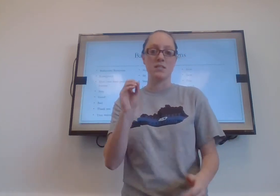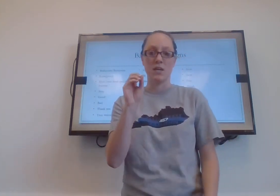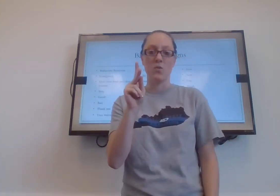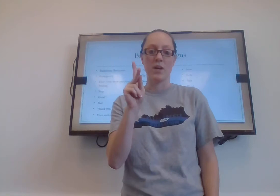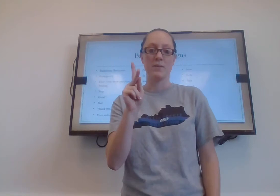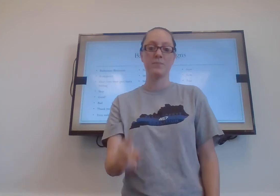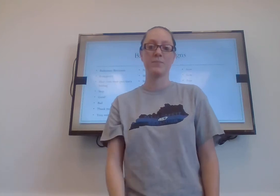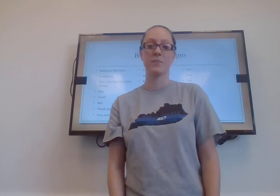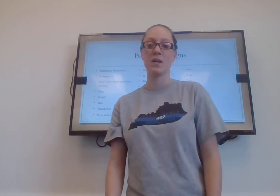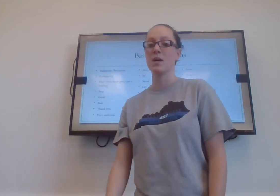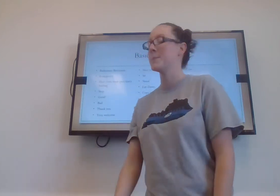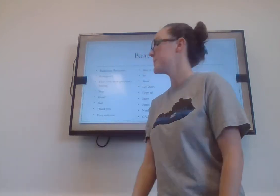say okay.